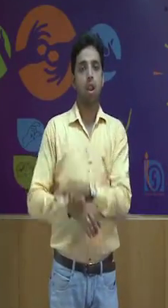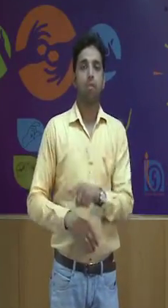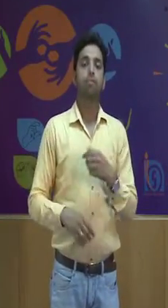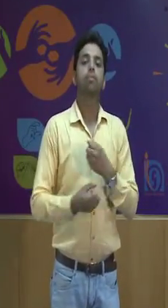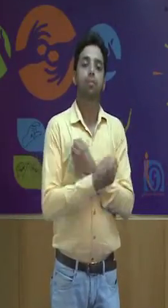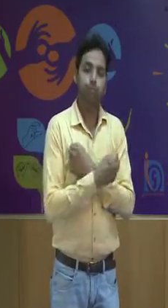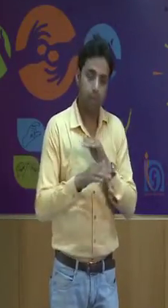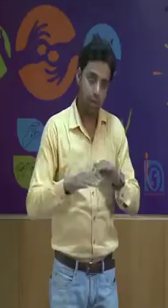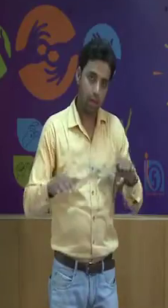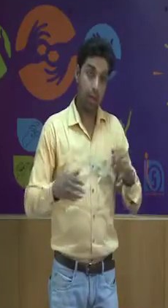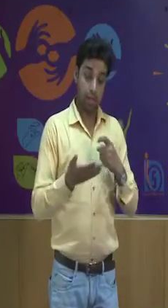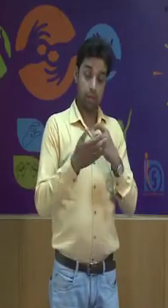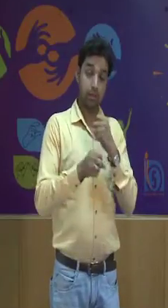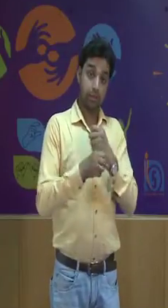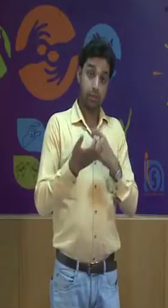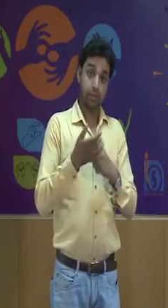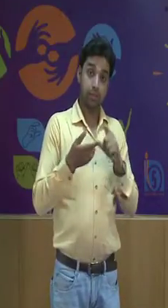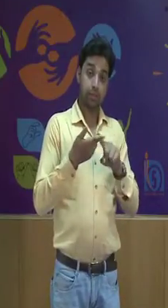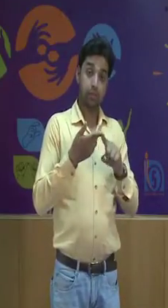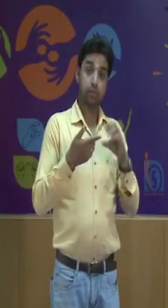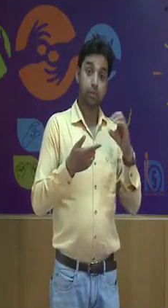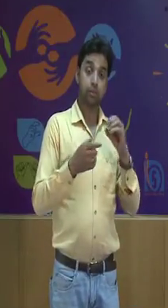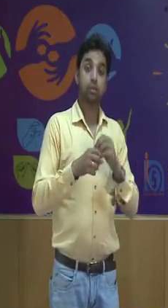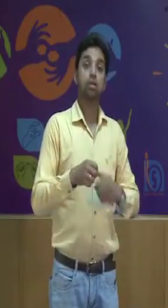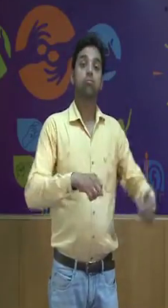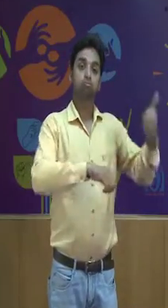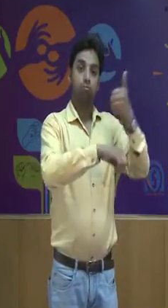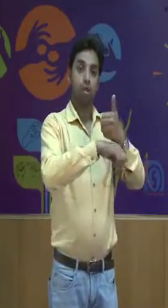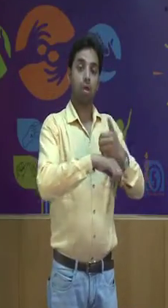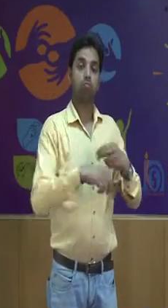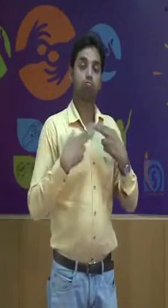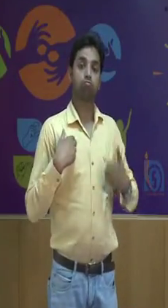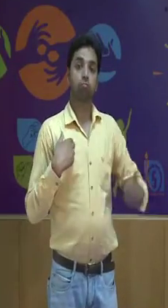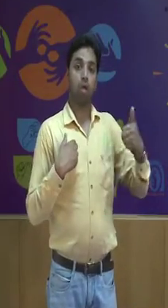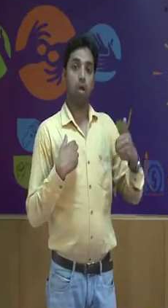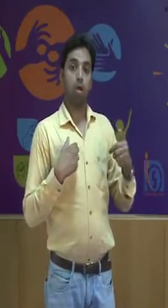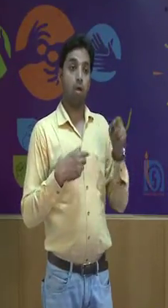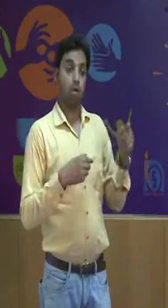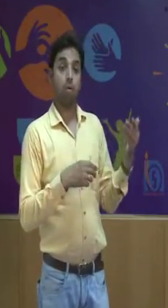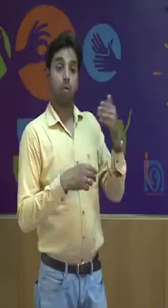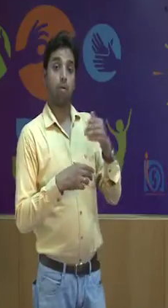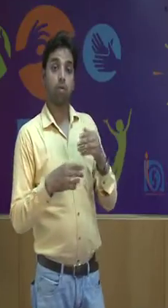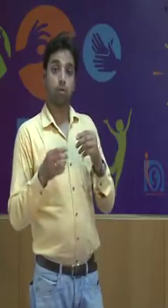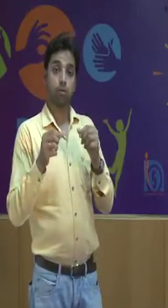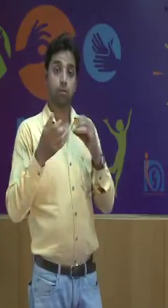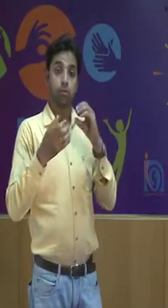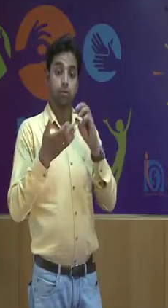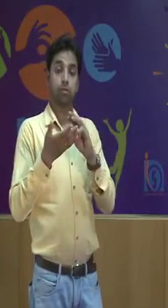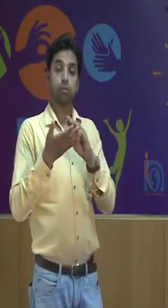Dear learners, the Greek ambassador to the court of Mauryan king Chandragupta Maurya